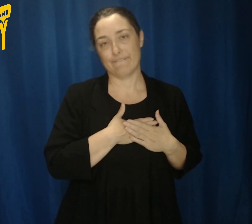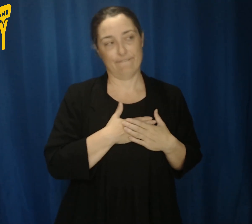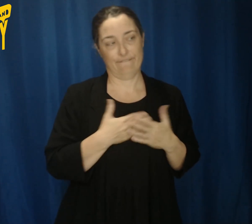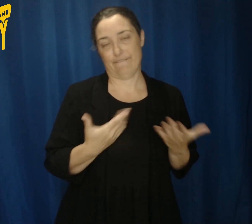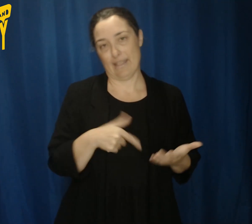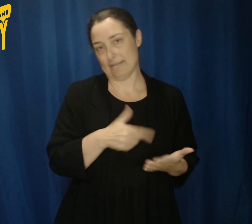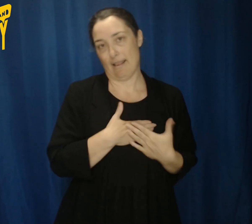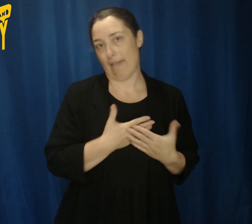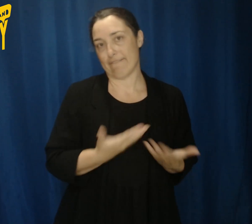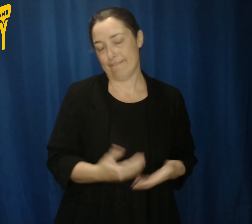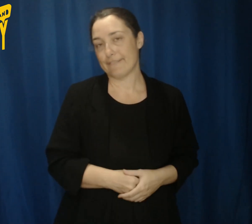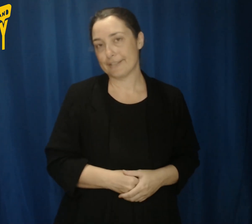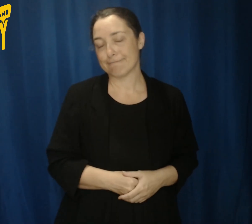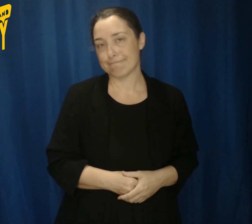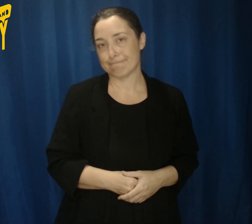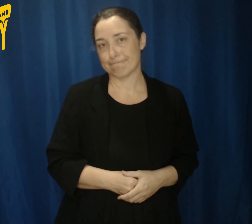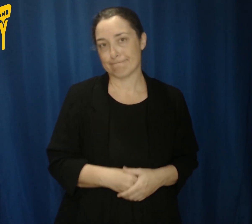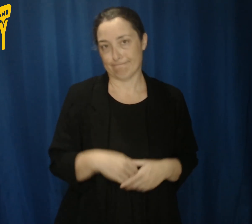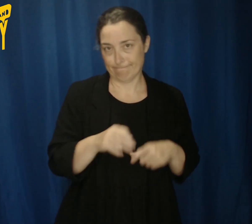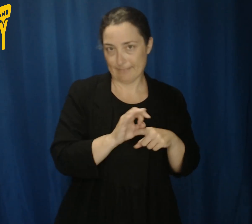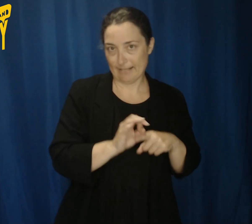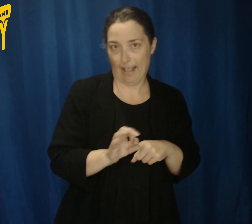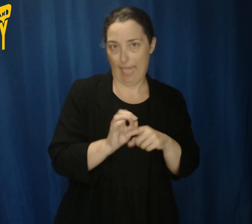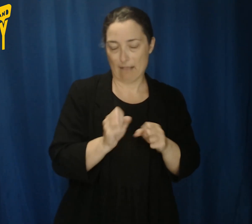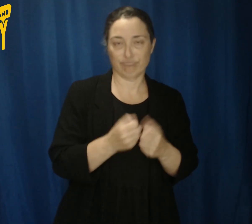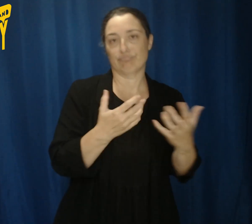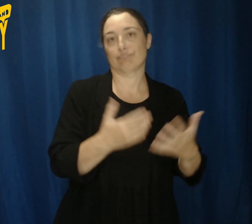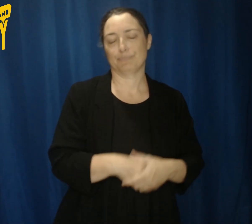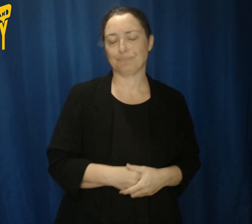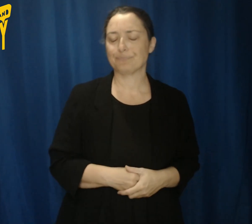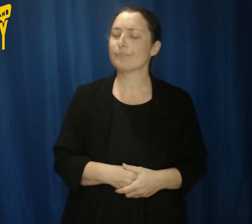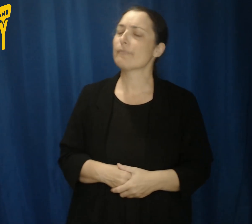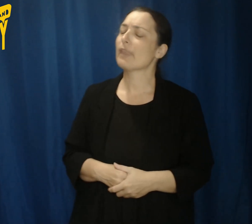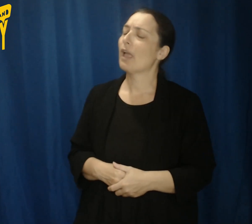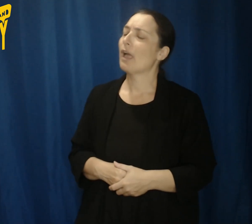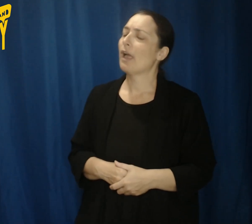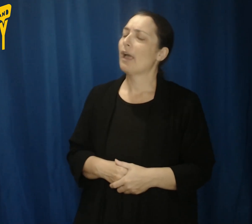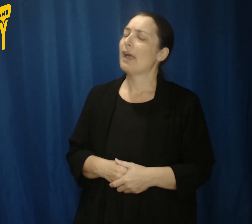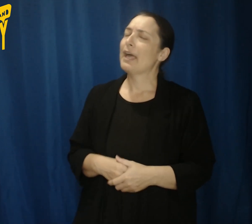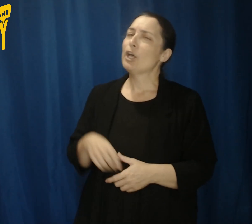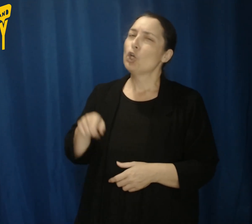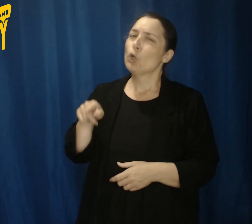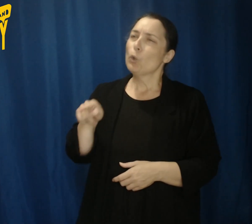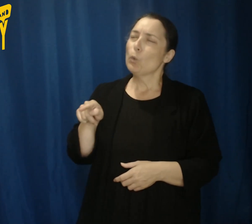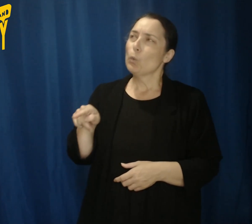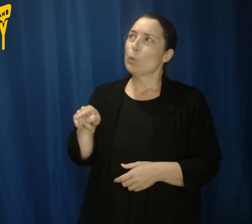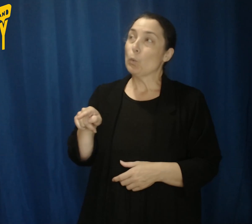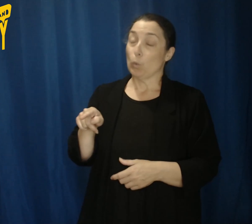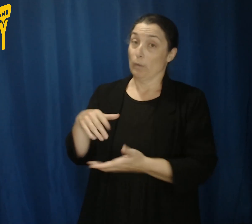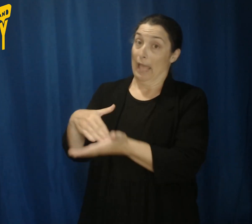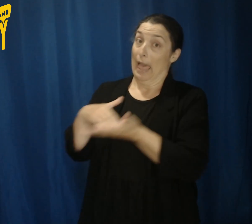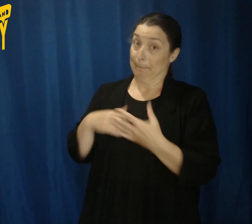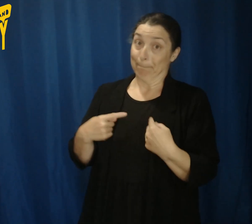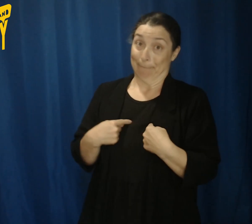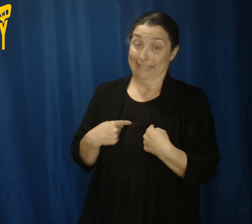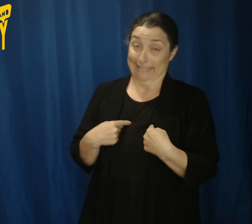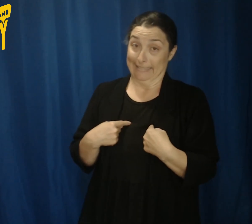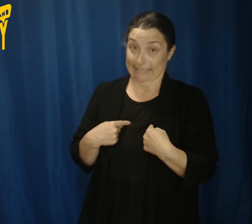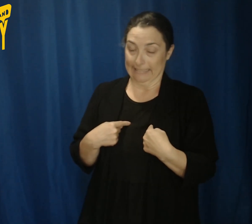Yeah. And colour. What would you say? You've been really helpful for me in terms of being able to